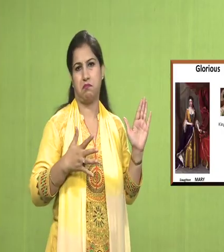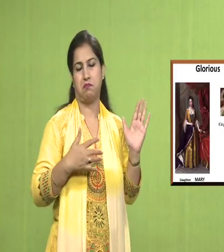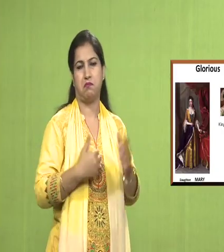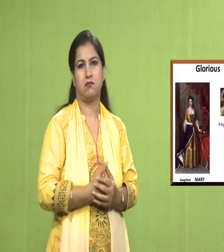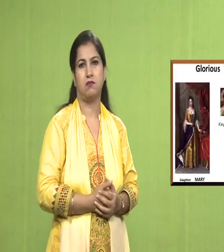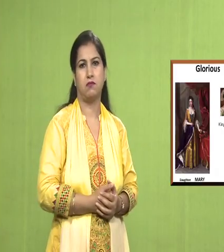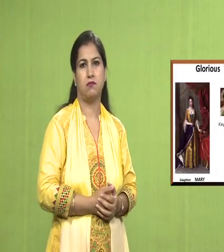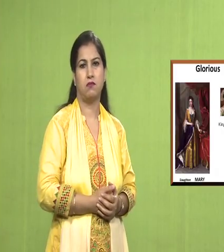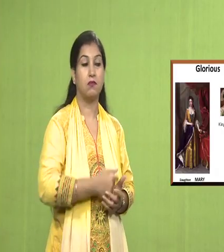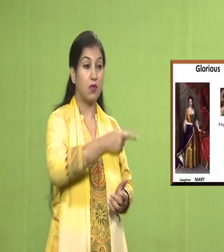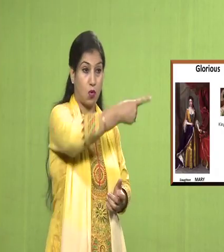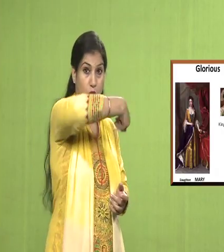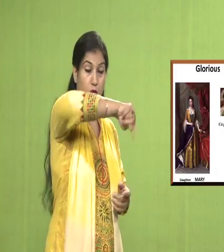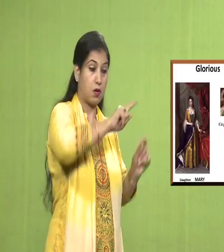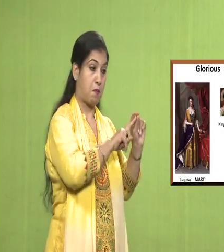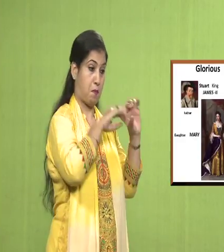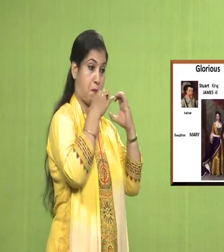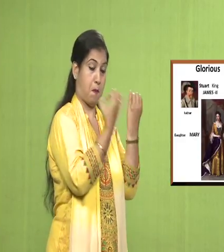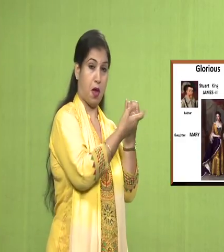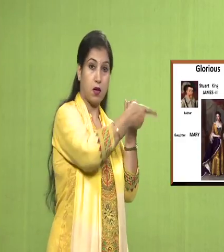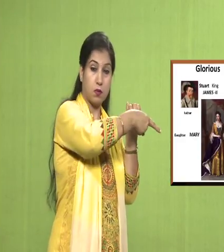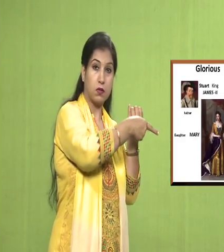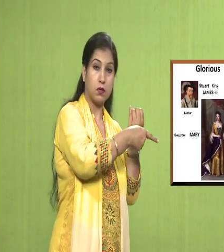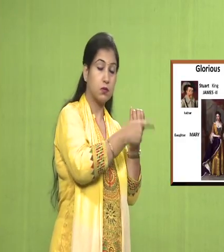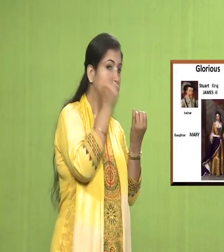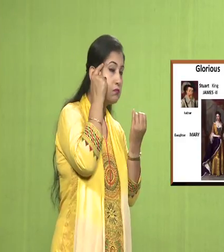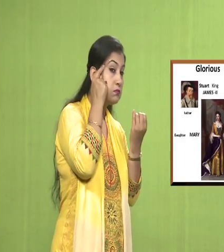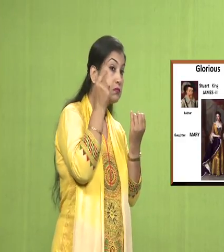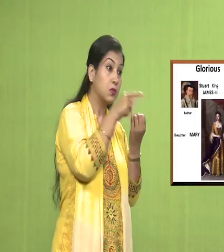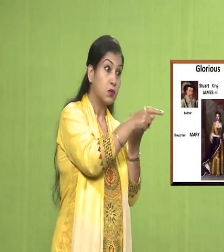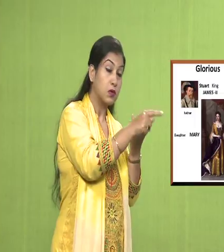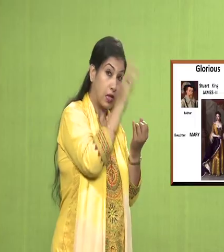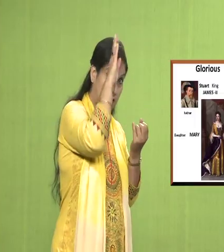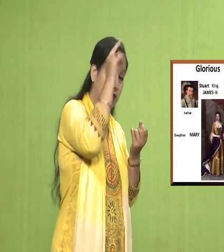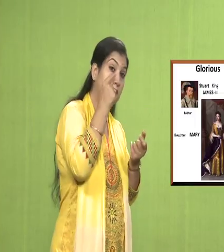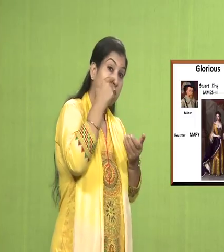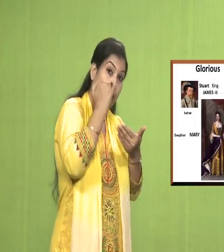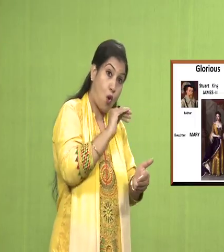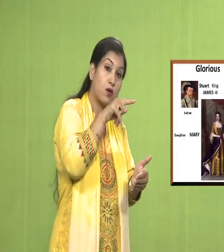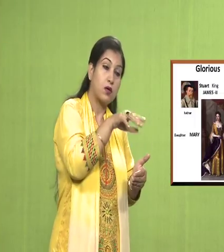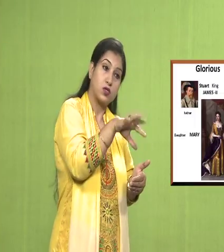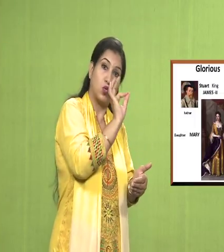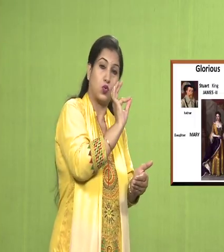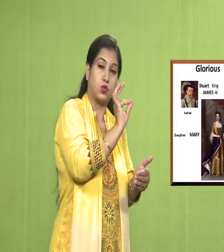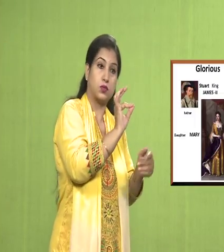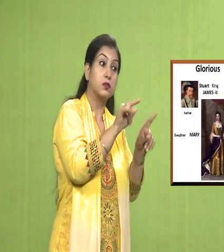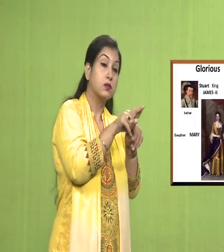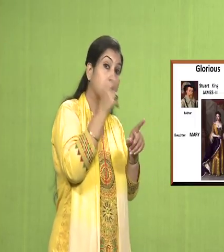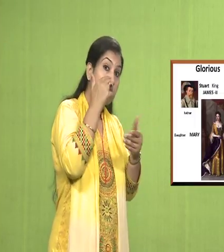The Parliament appointed his daughter Mary and her husband William